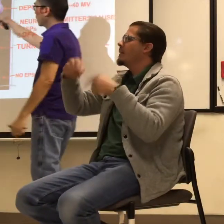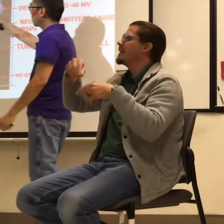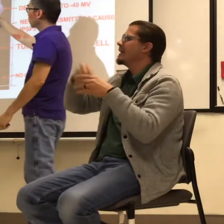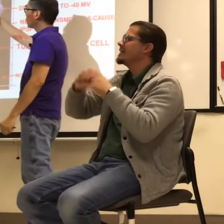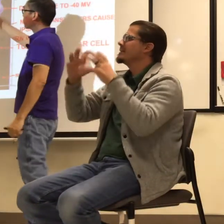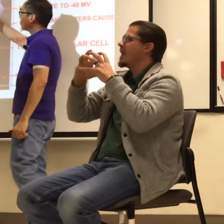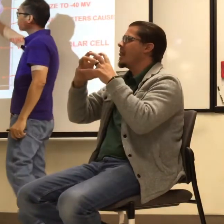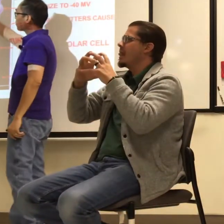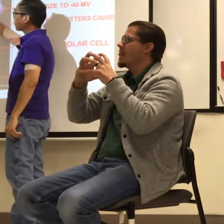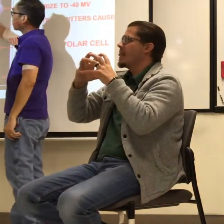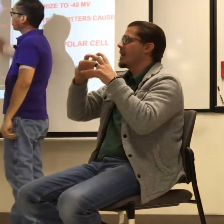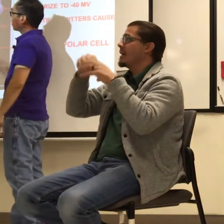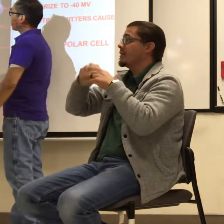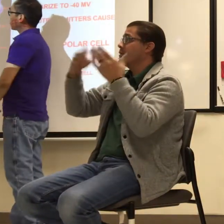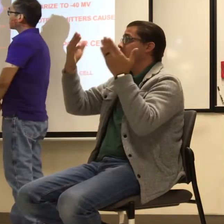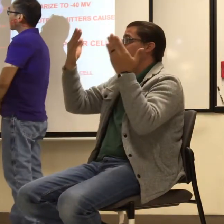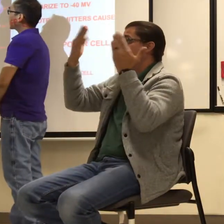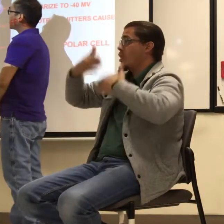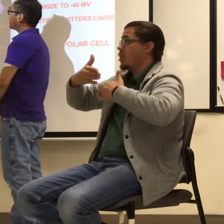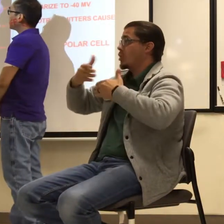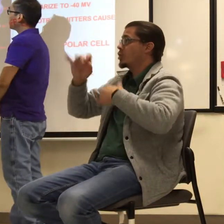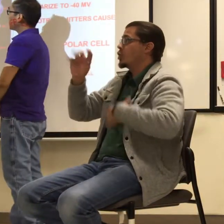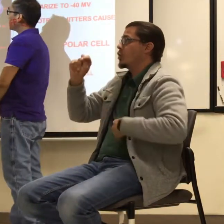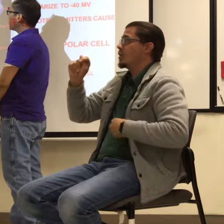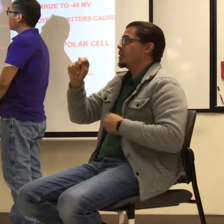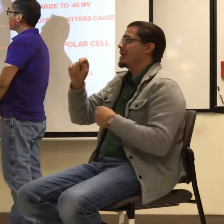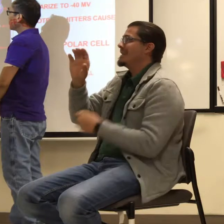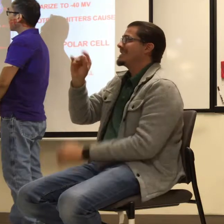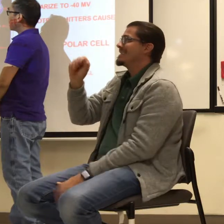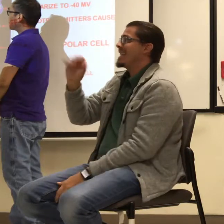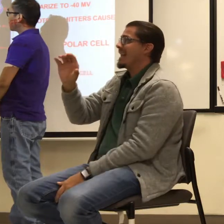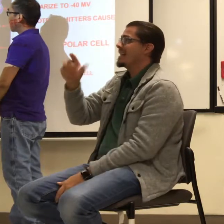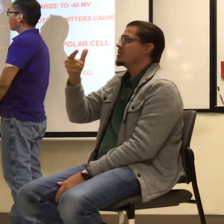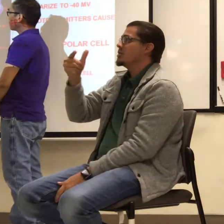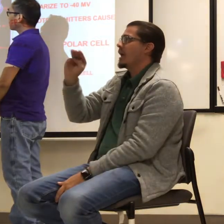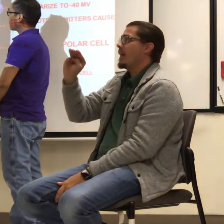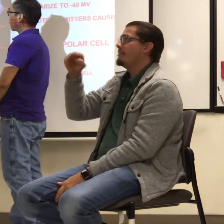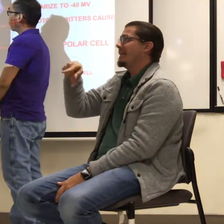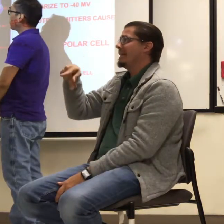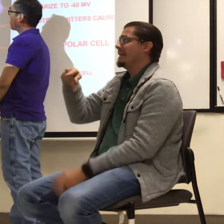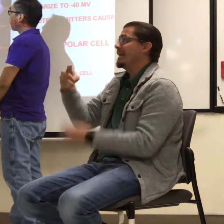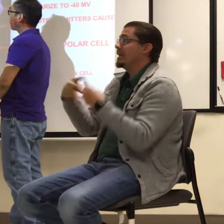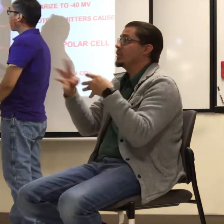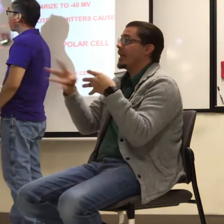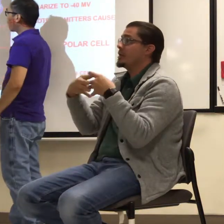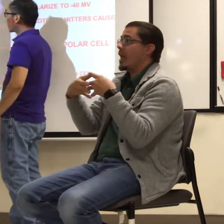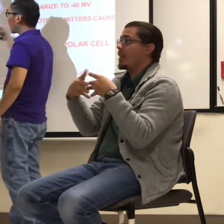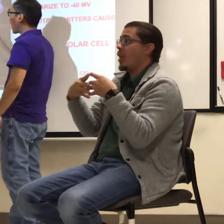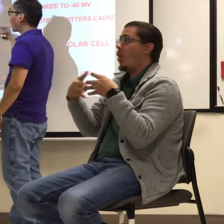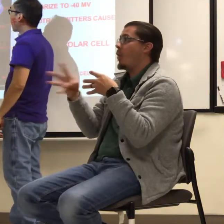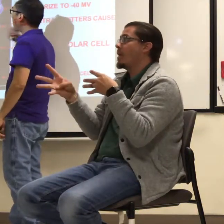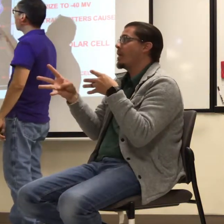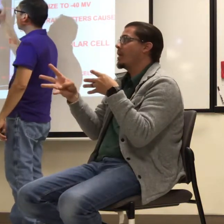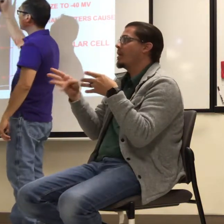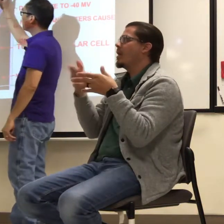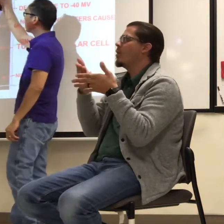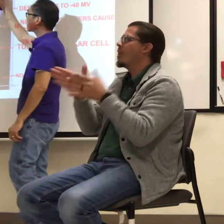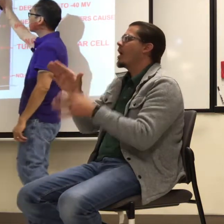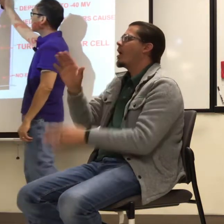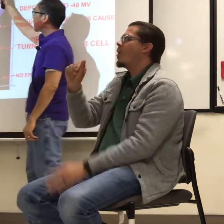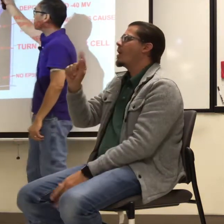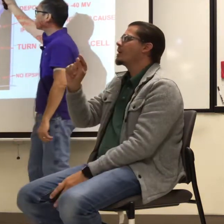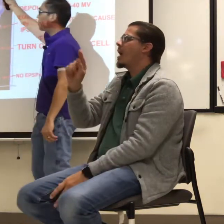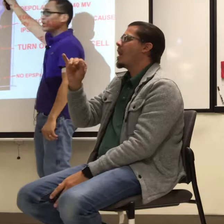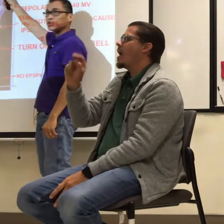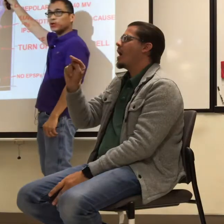dark current. There's cyclic GMP gated channels that open. They allow cation